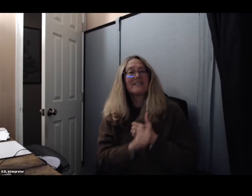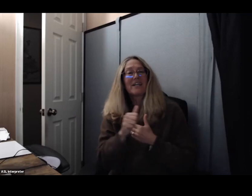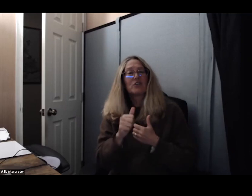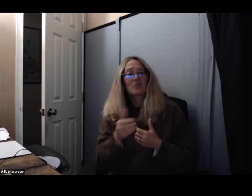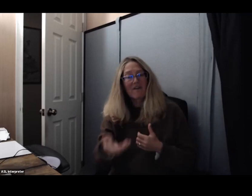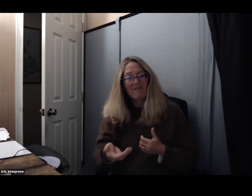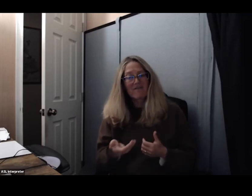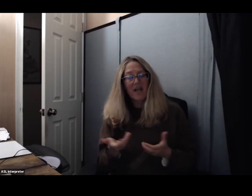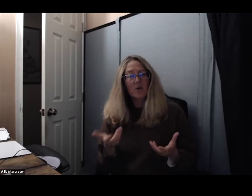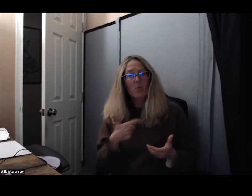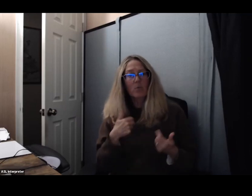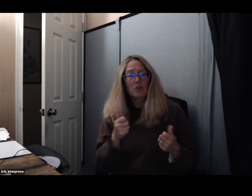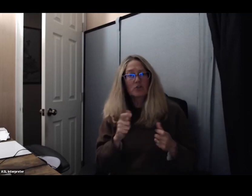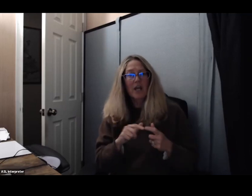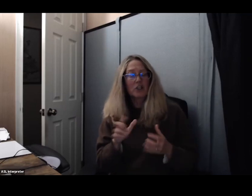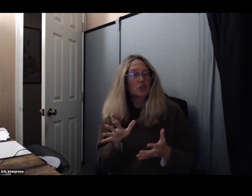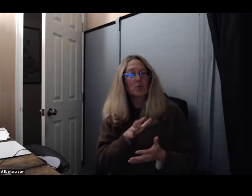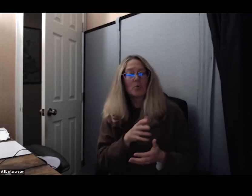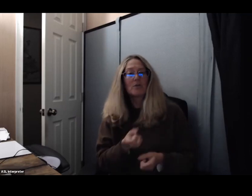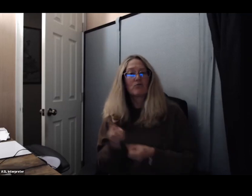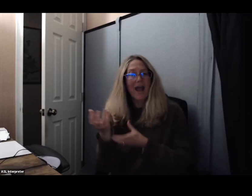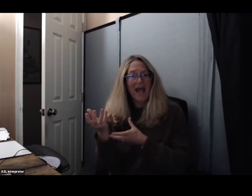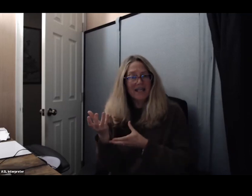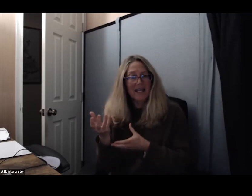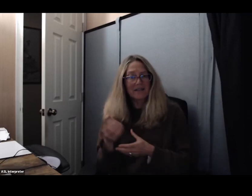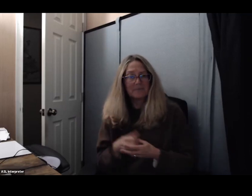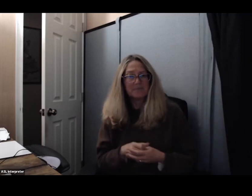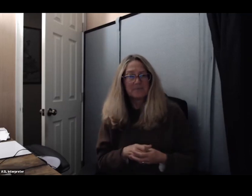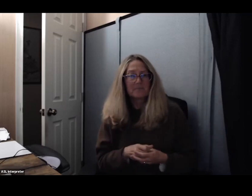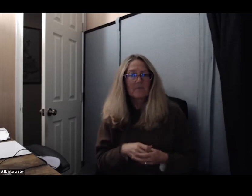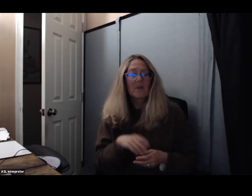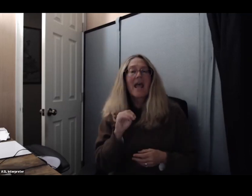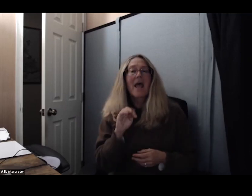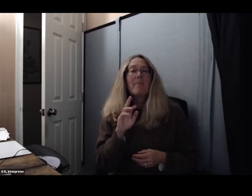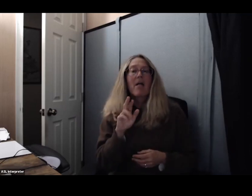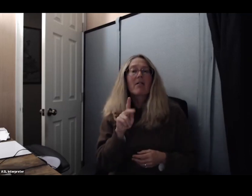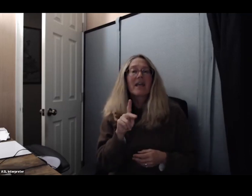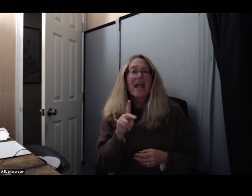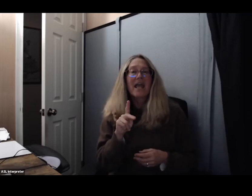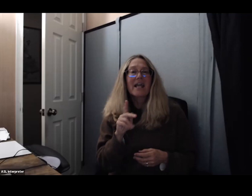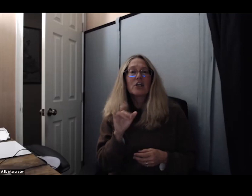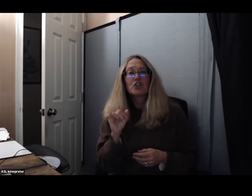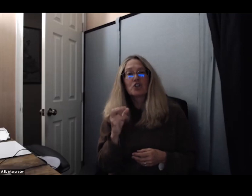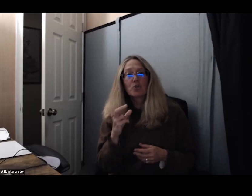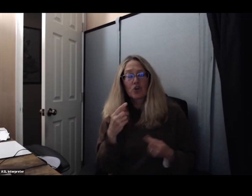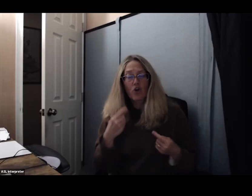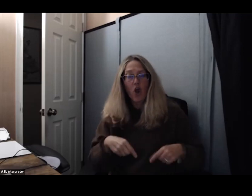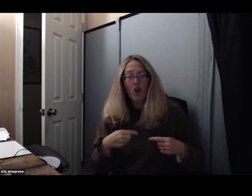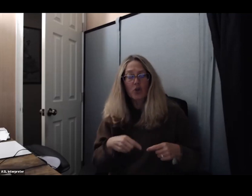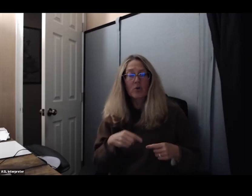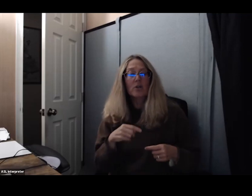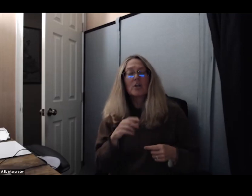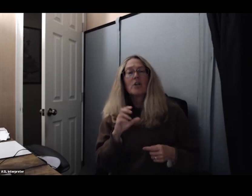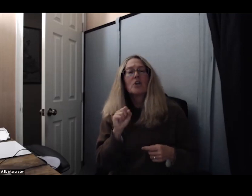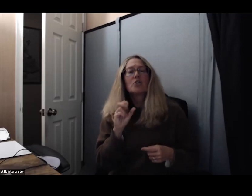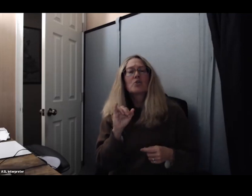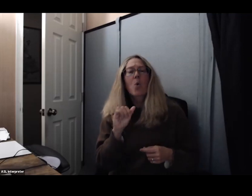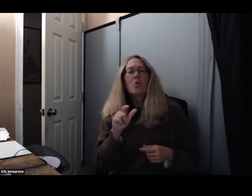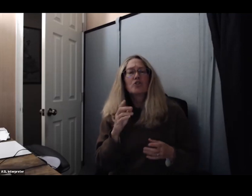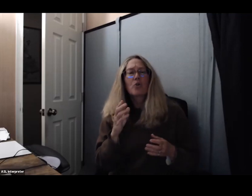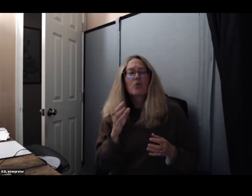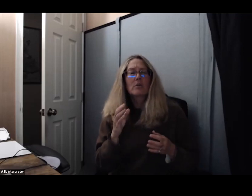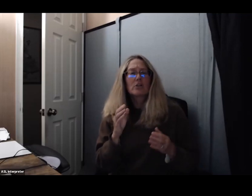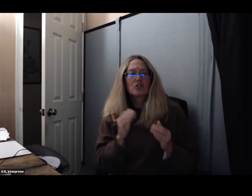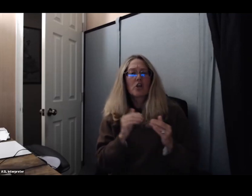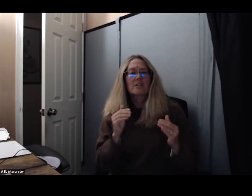the very thing we're trying to eradicate. MLK Jr. argued that in working towards social justice, the challenge would be